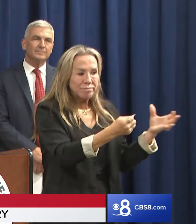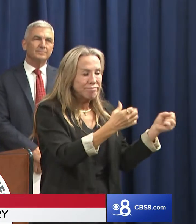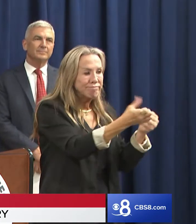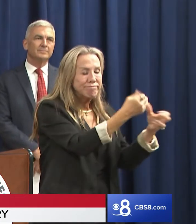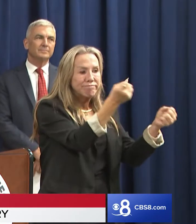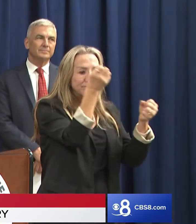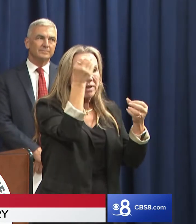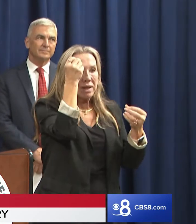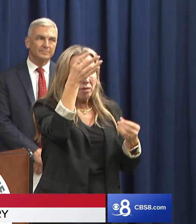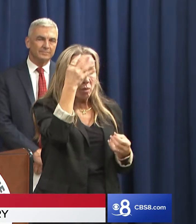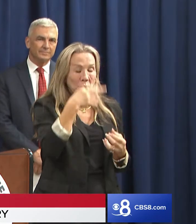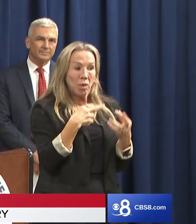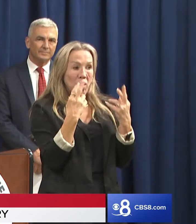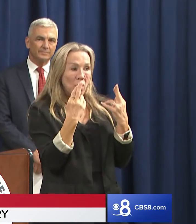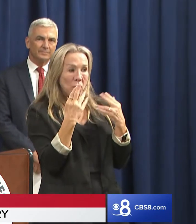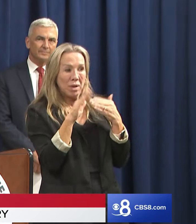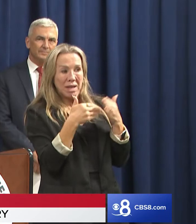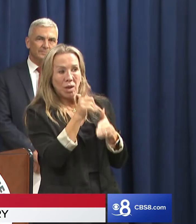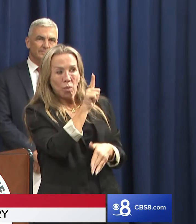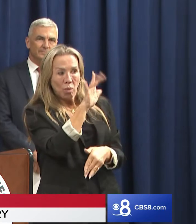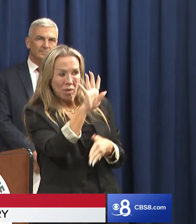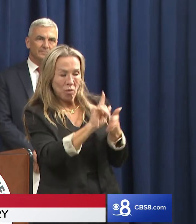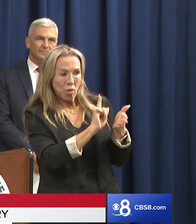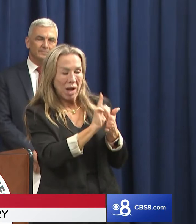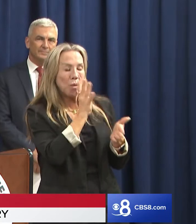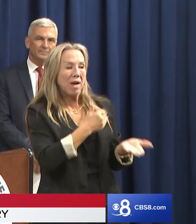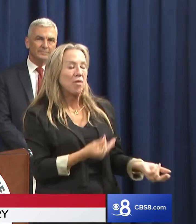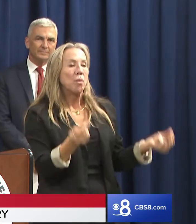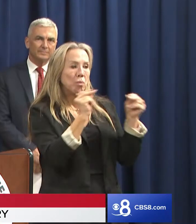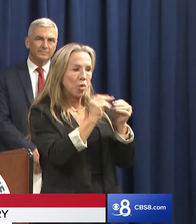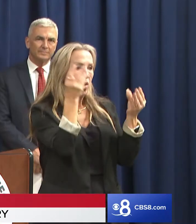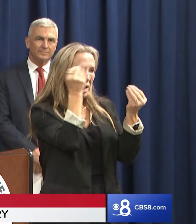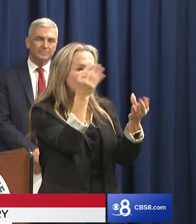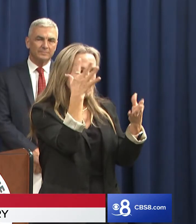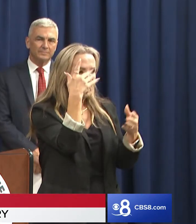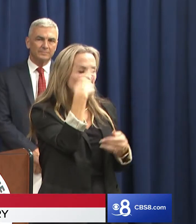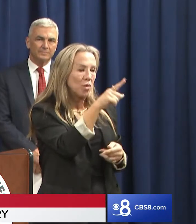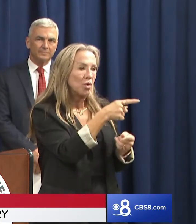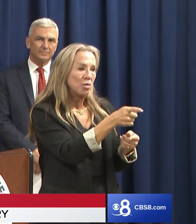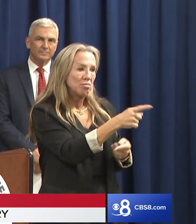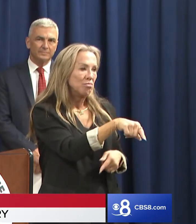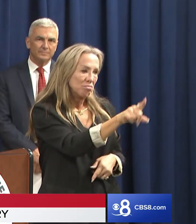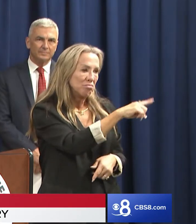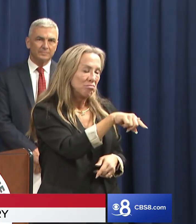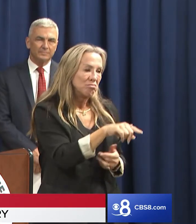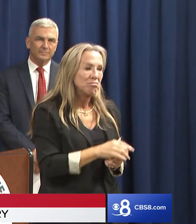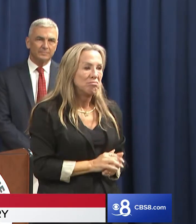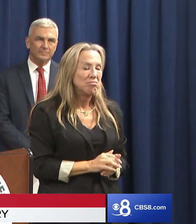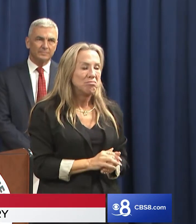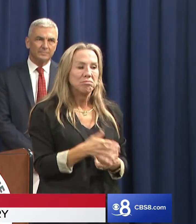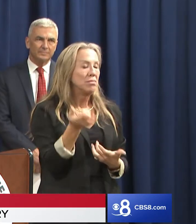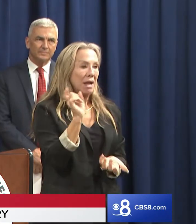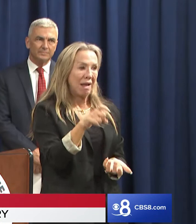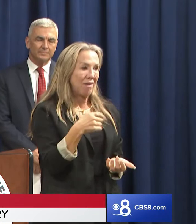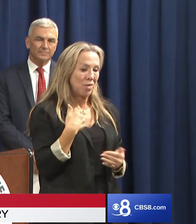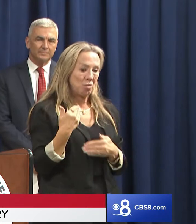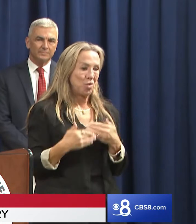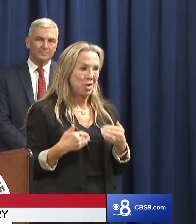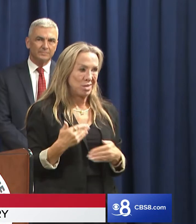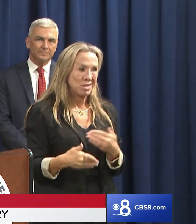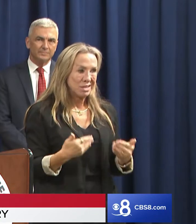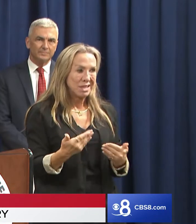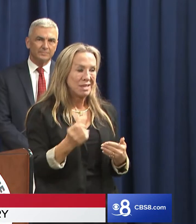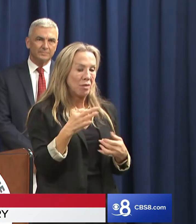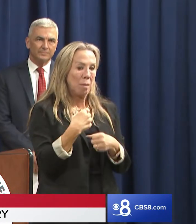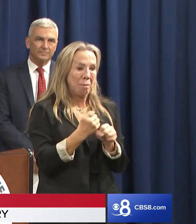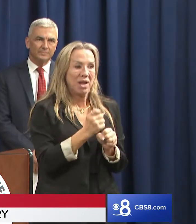We are hoping that in the next 24 hours, we'll have additional information for our communities. As I mentioned before, there has to be a process